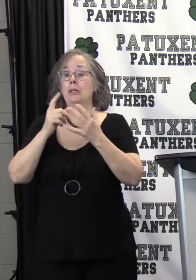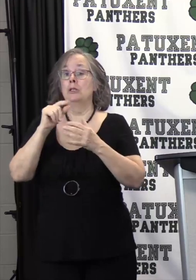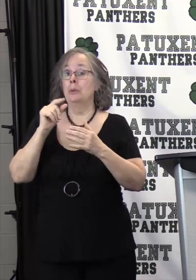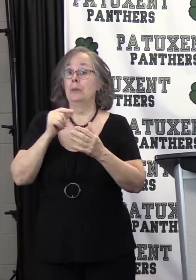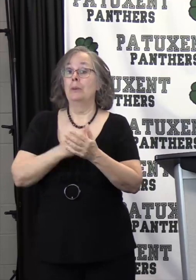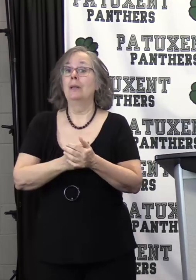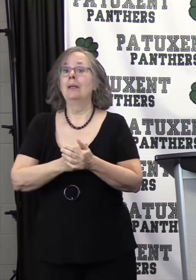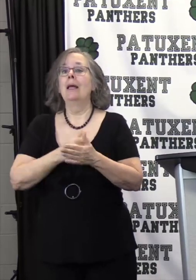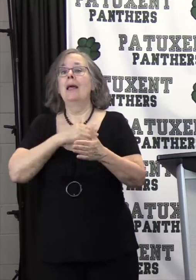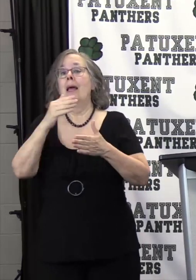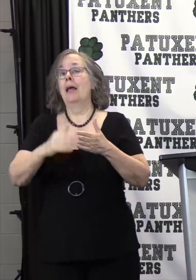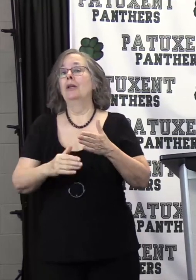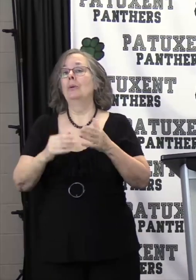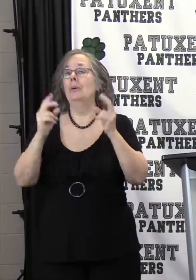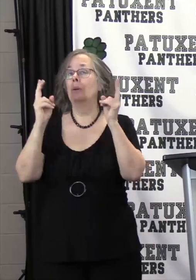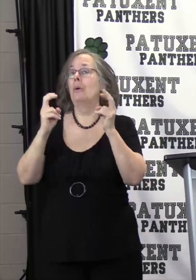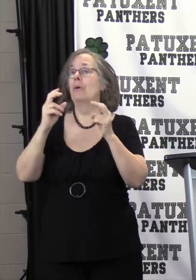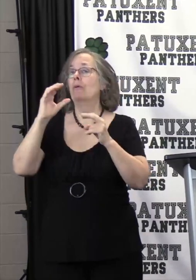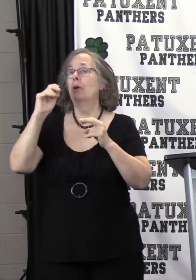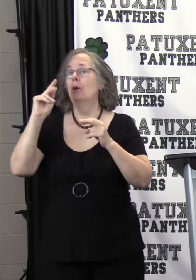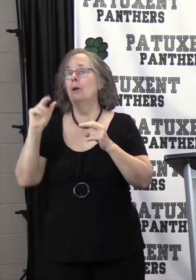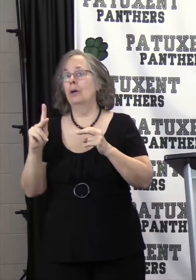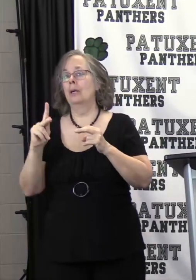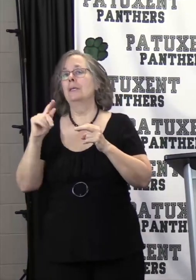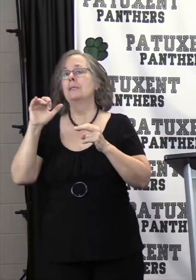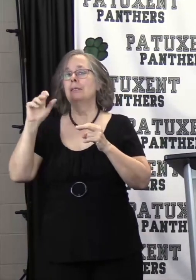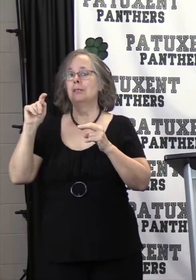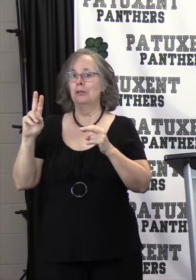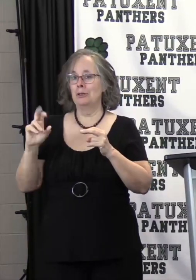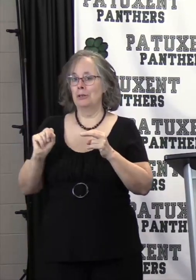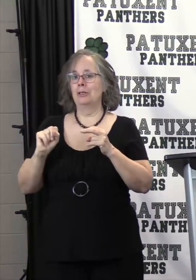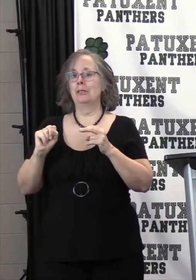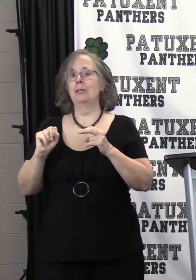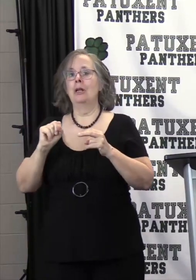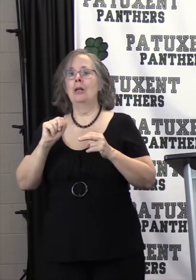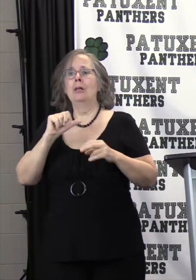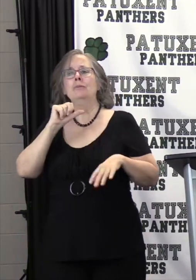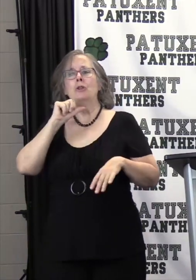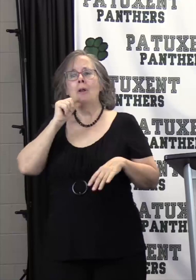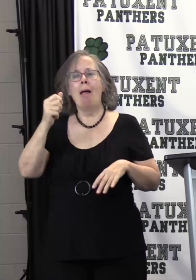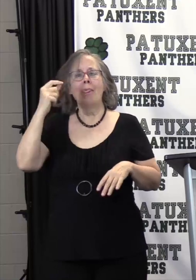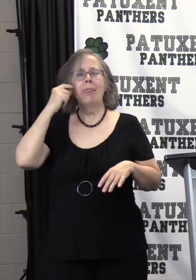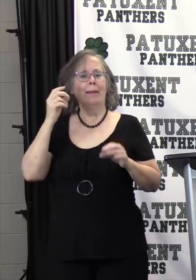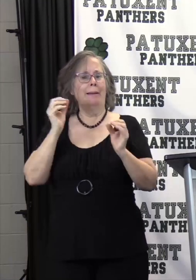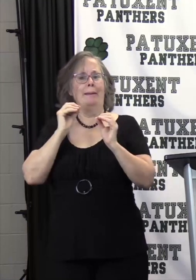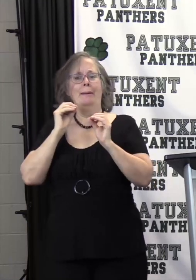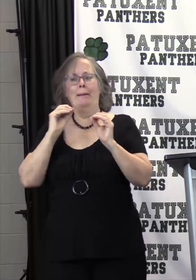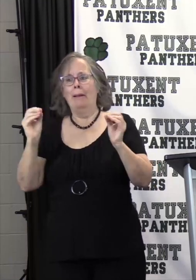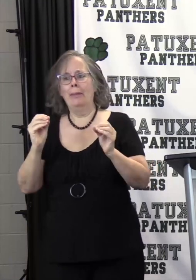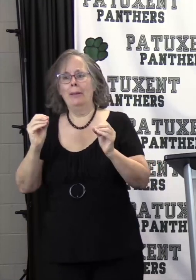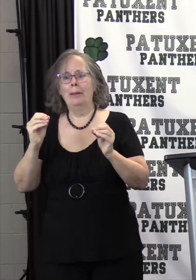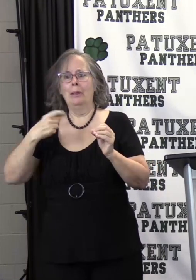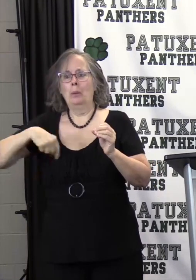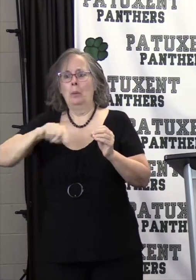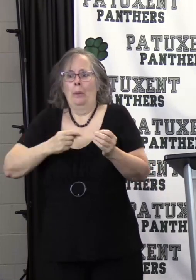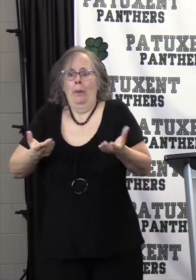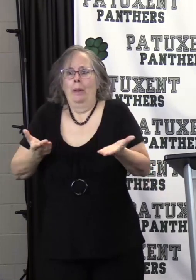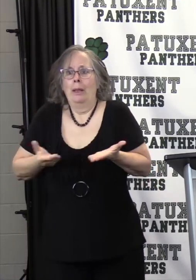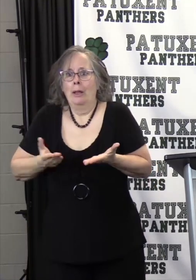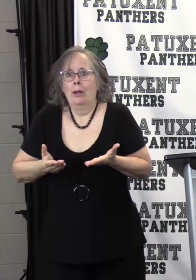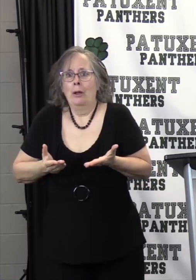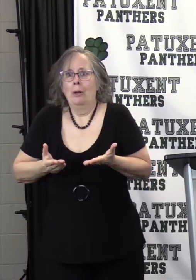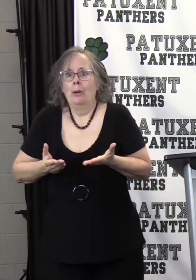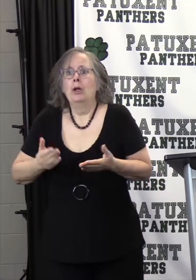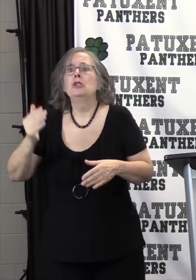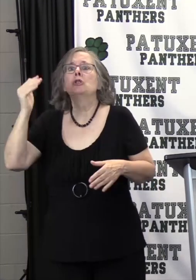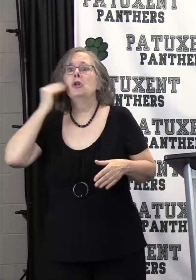2020, I want to leave you with a Clark Sisters lyric today. Don't take it for granted that we are standing here.